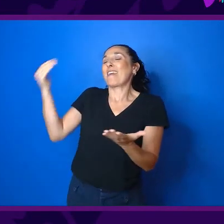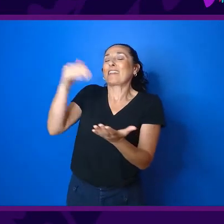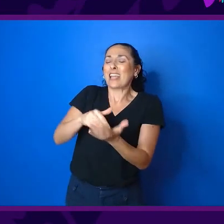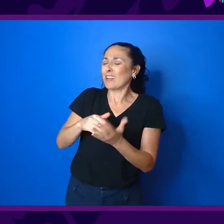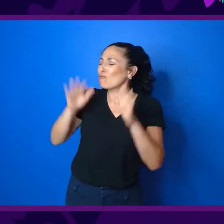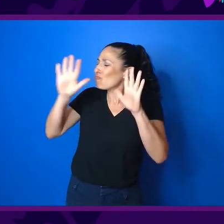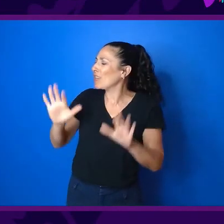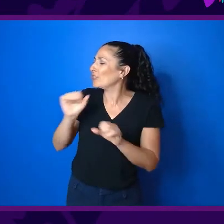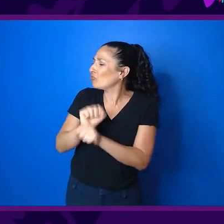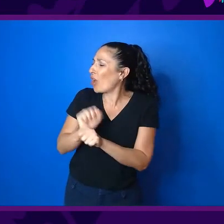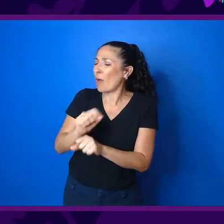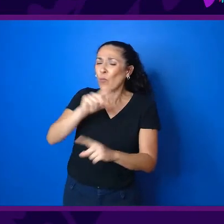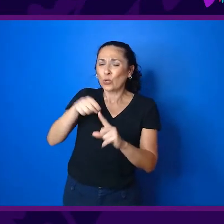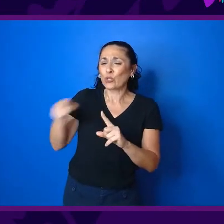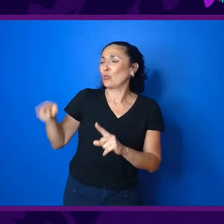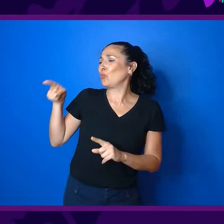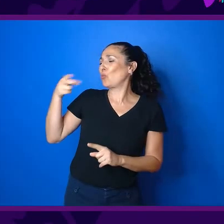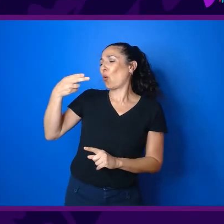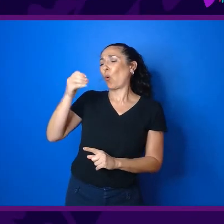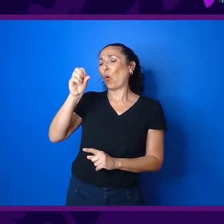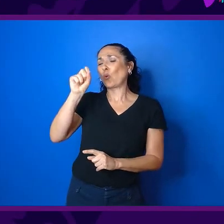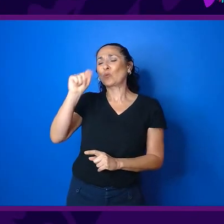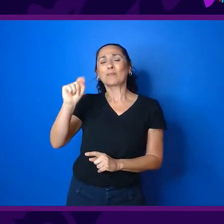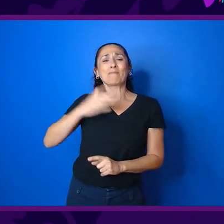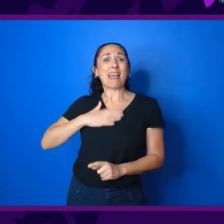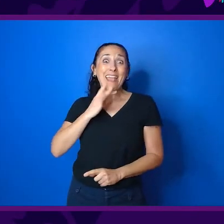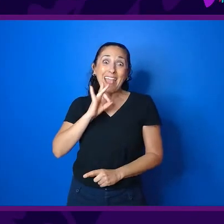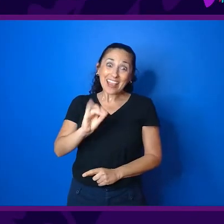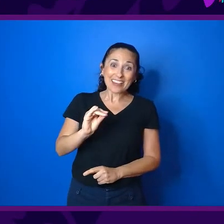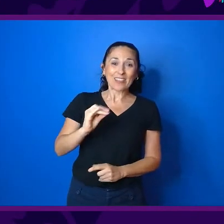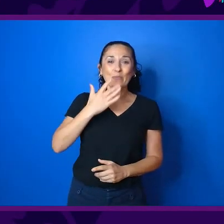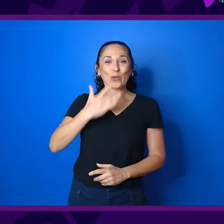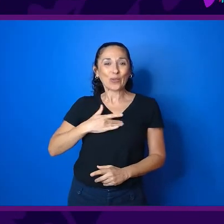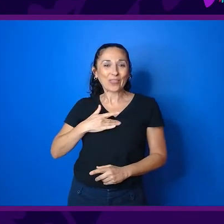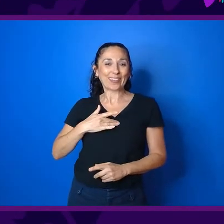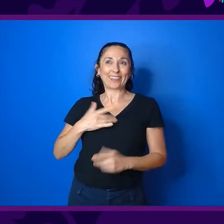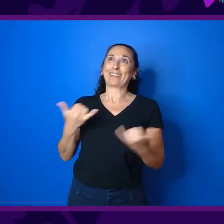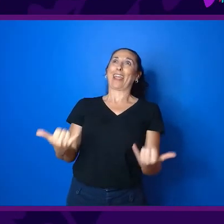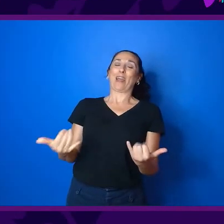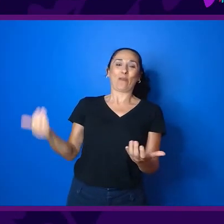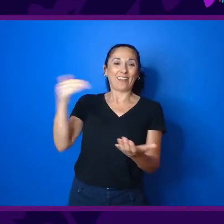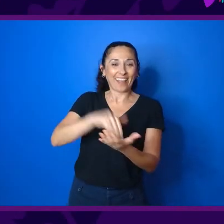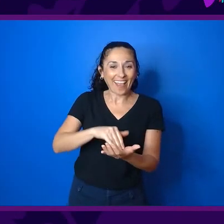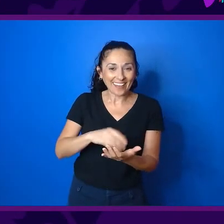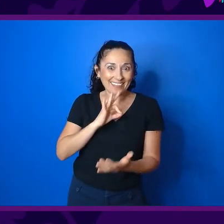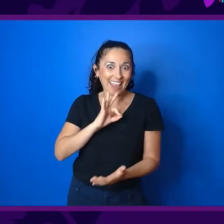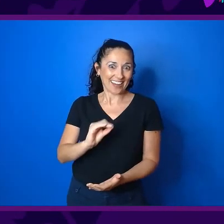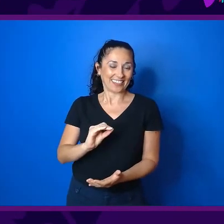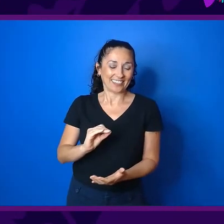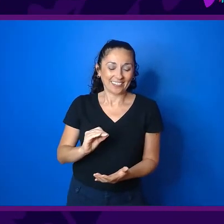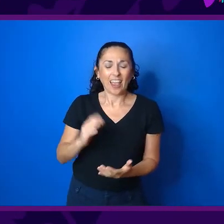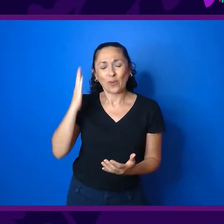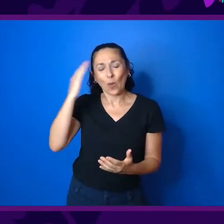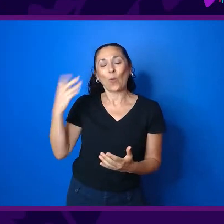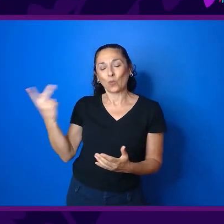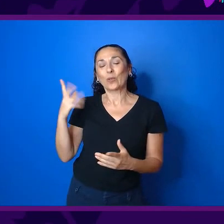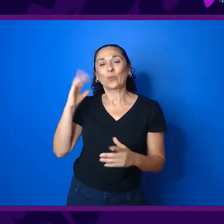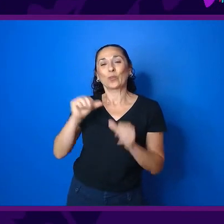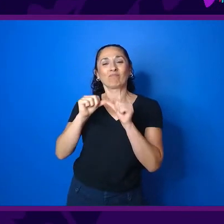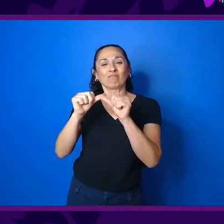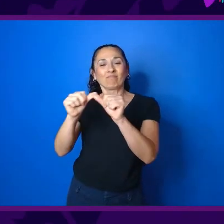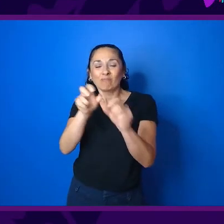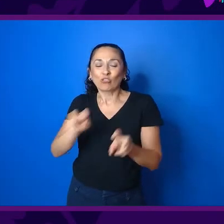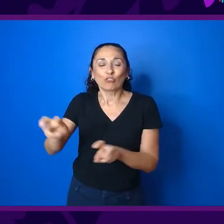hosting my 80th birthday, and here you are with us again. And I know that we're going to continue this journey of social justice